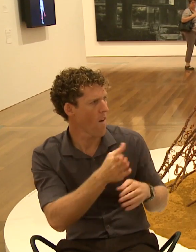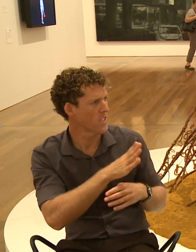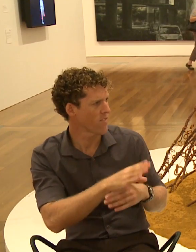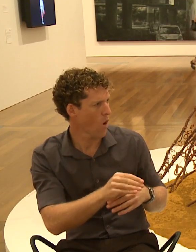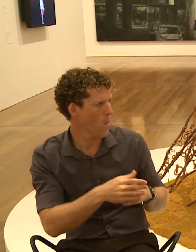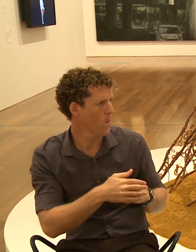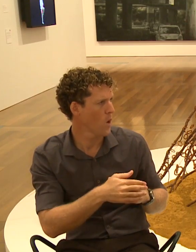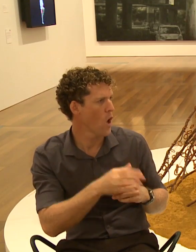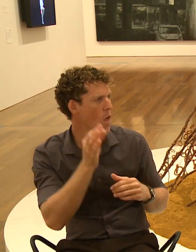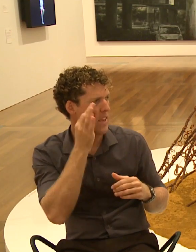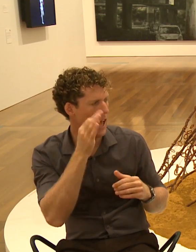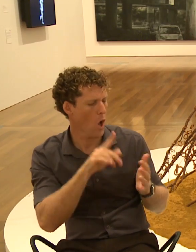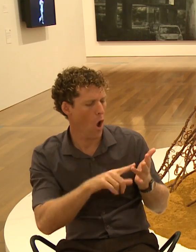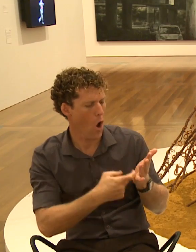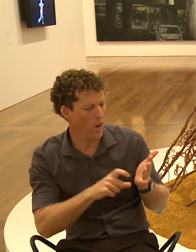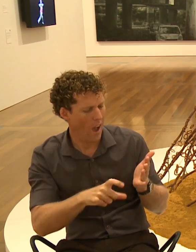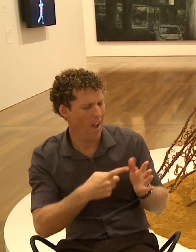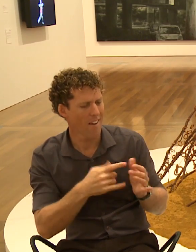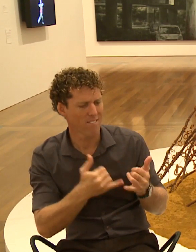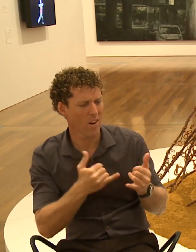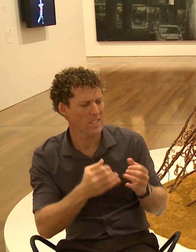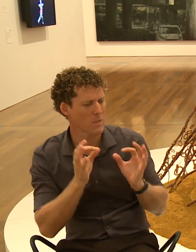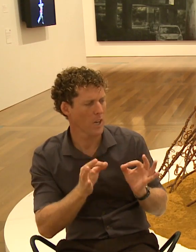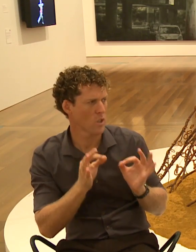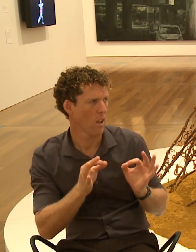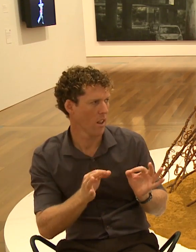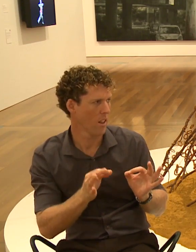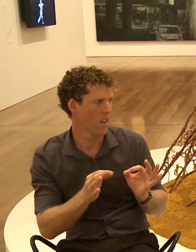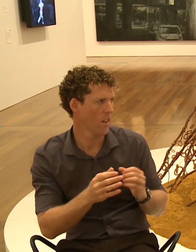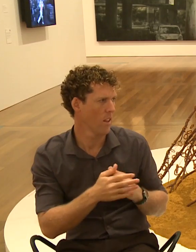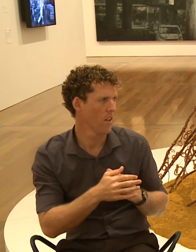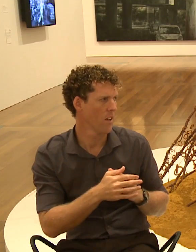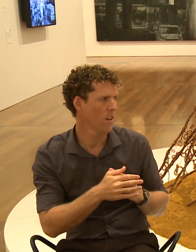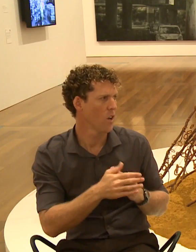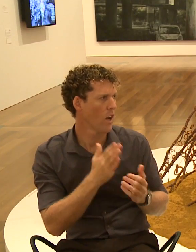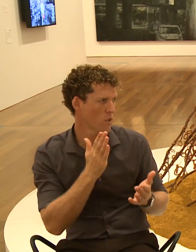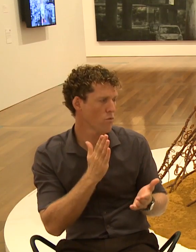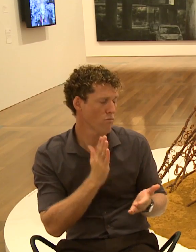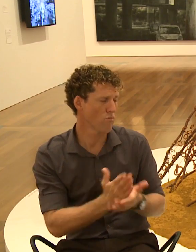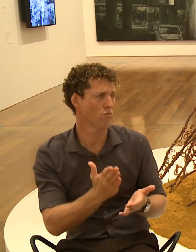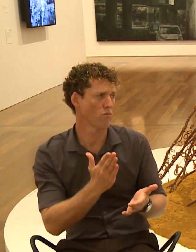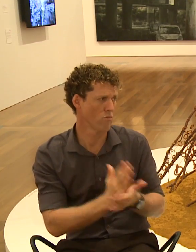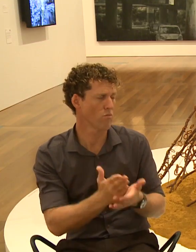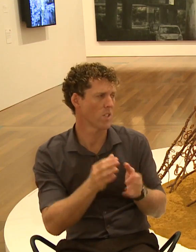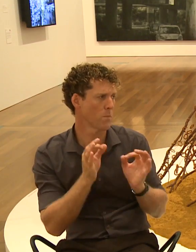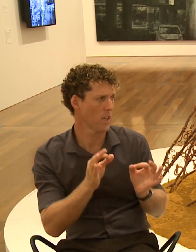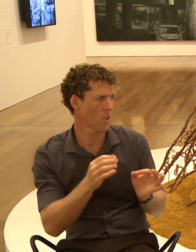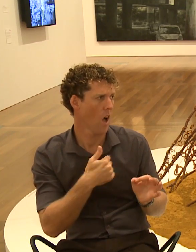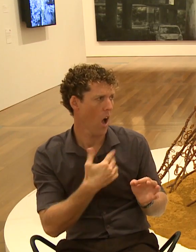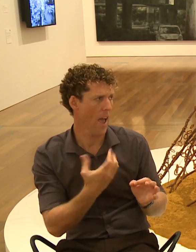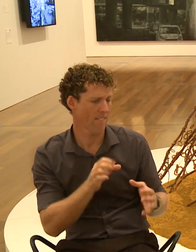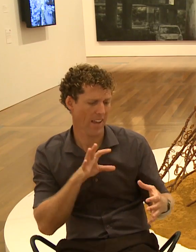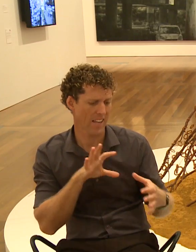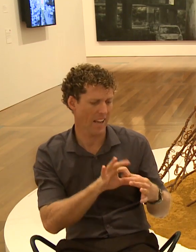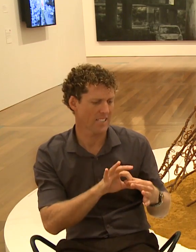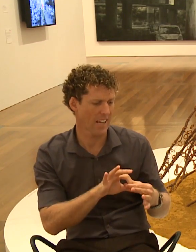you? Well, the yellow ochre is very special, and it is truly special. And I have a connecting